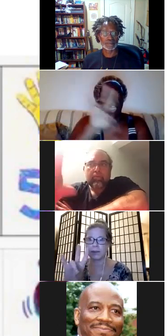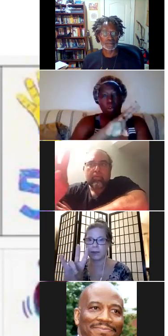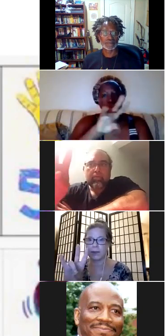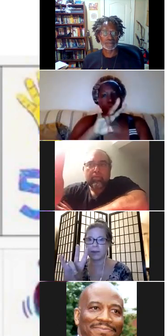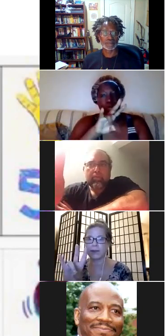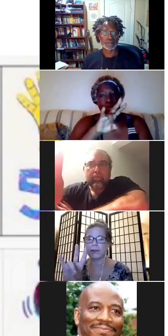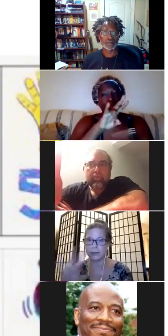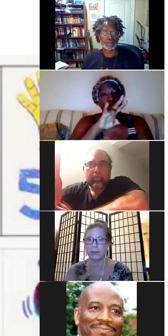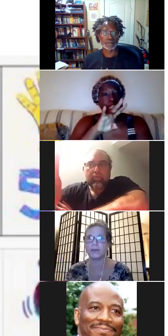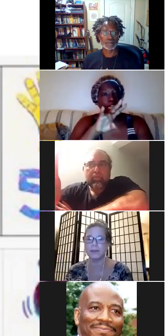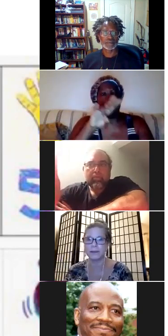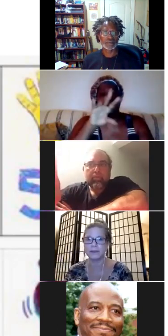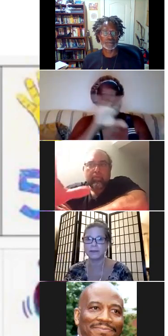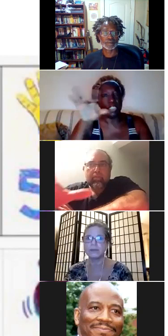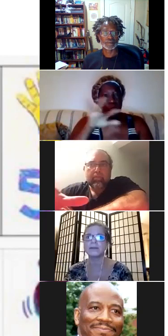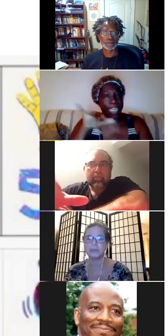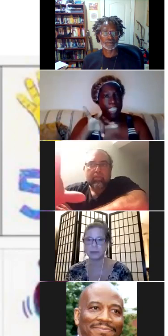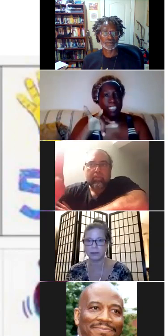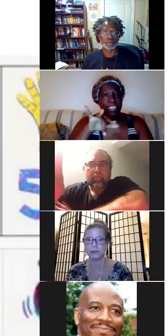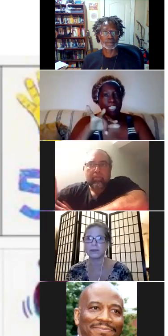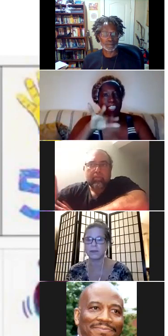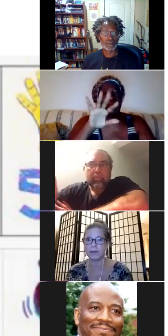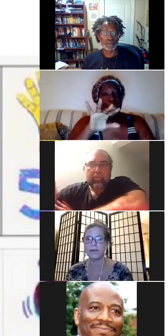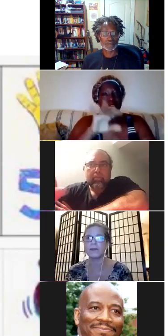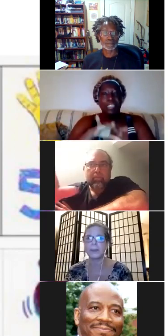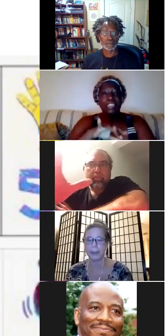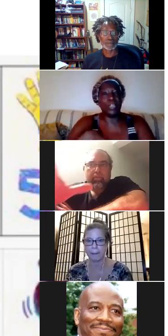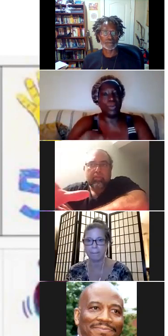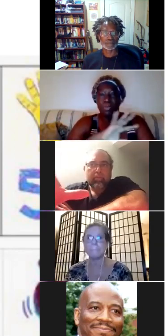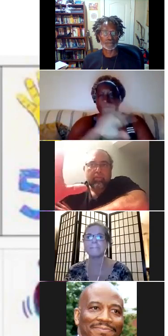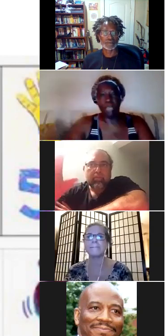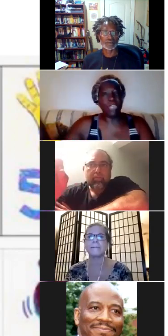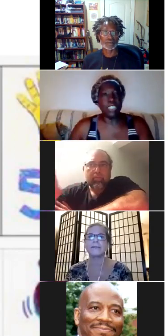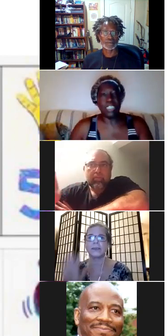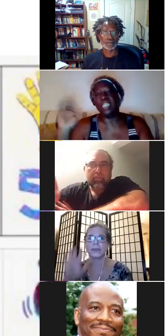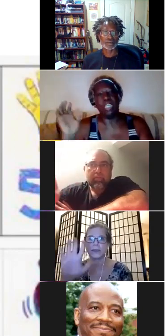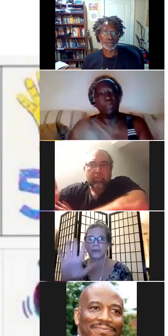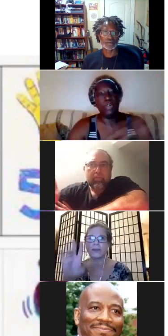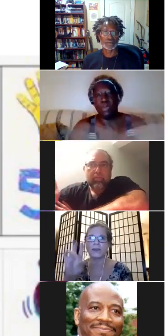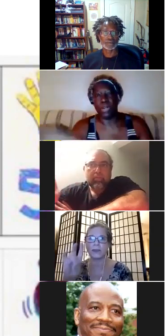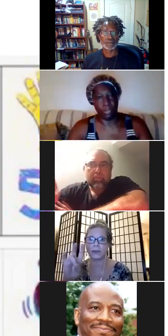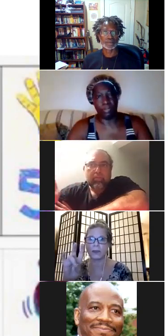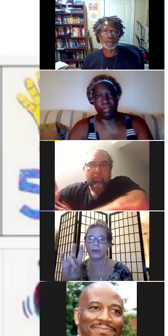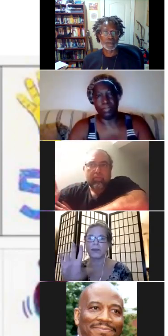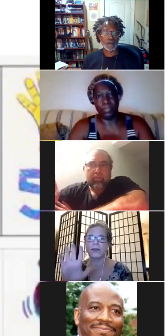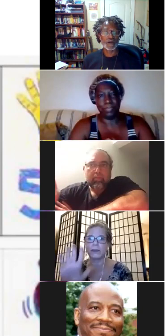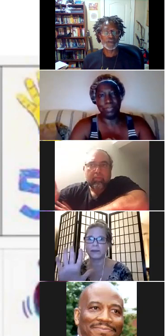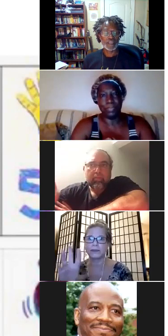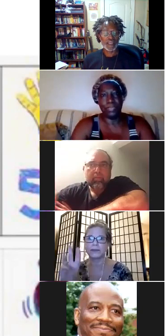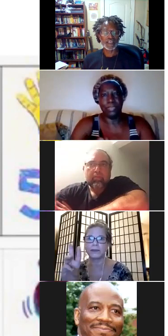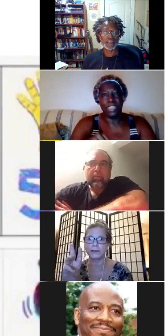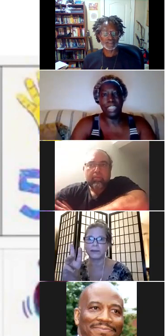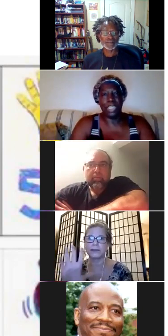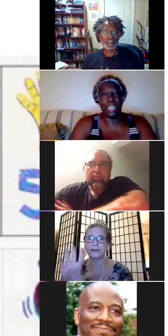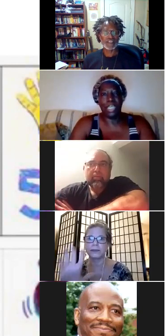We know 0 through 10, and we know the 20s, right? So now we can sign any number in the world.